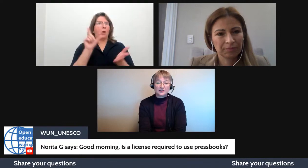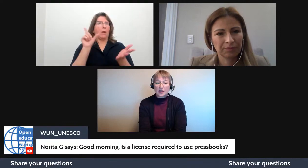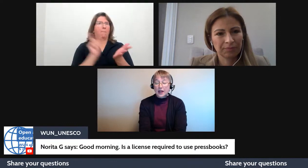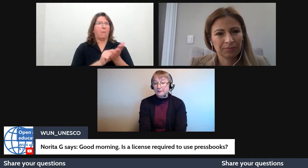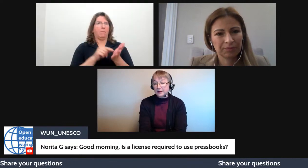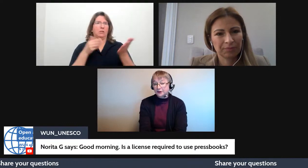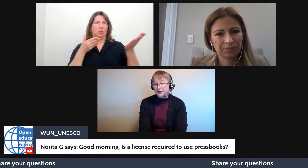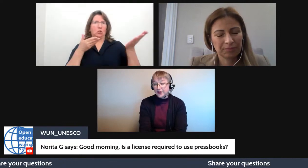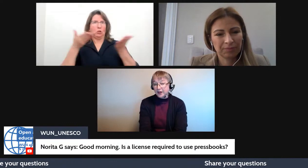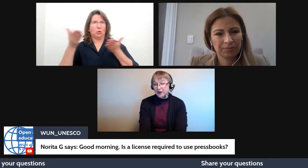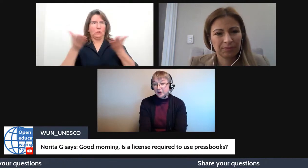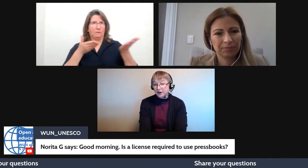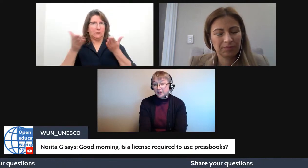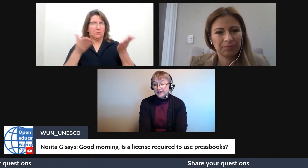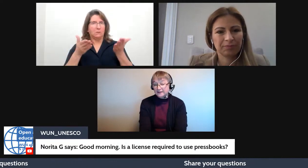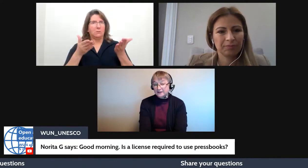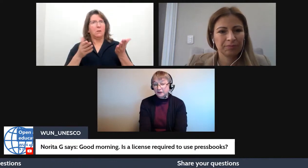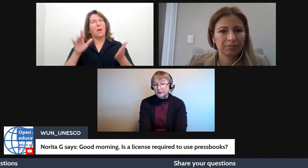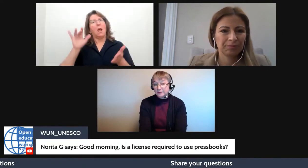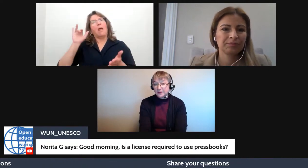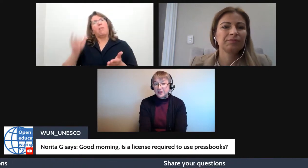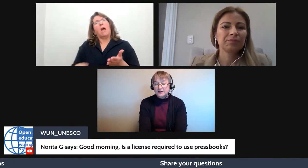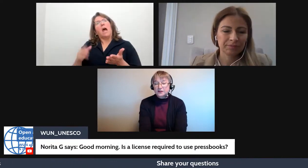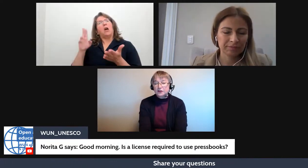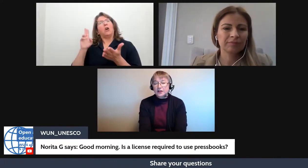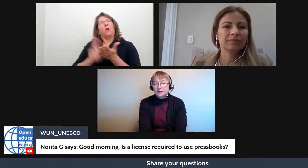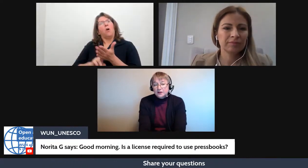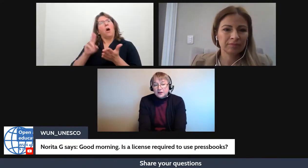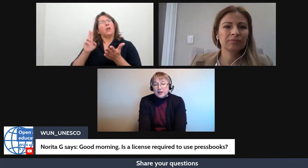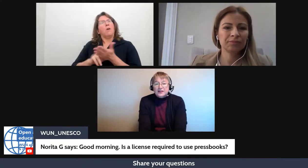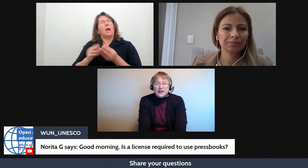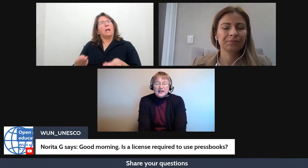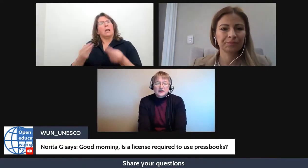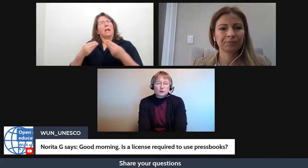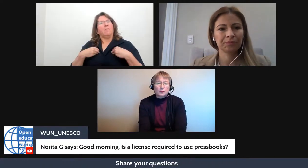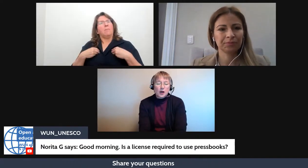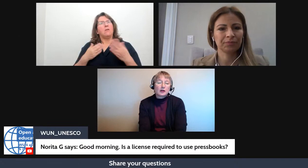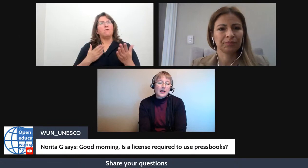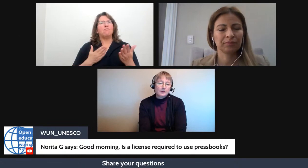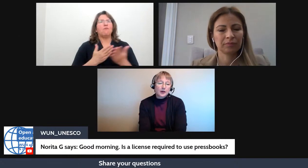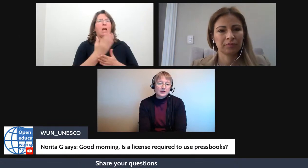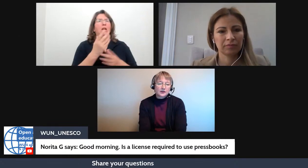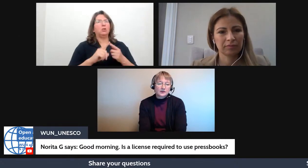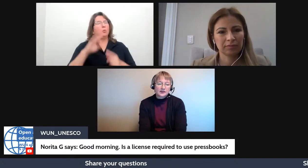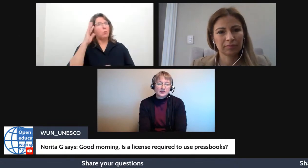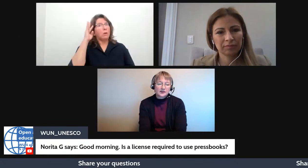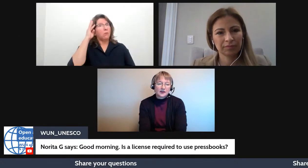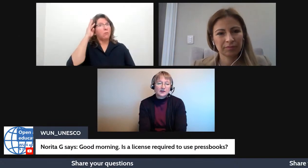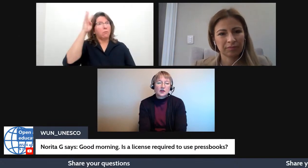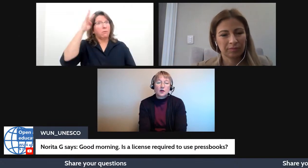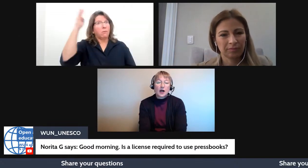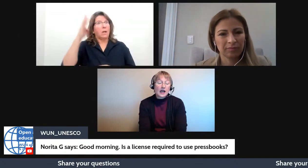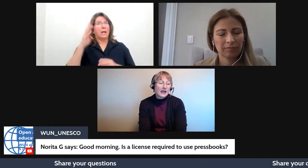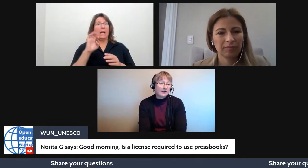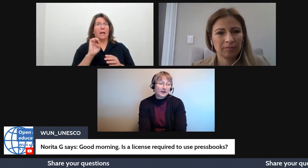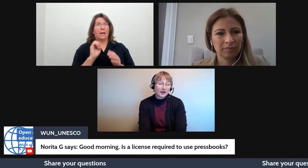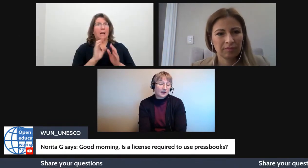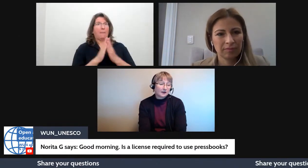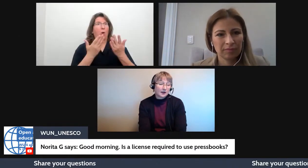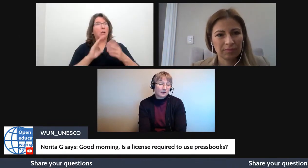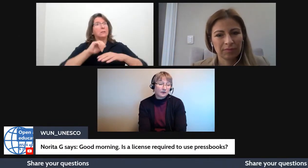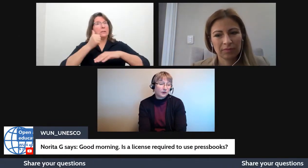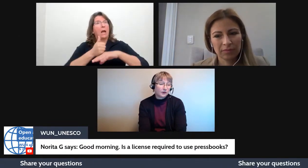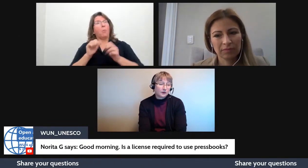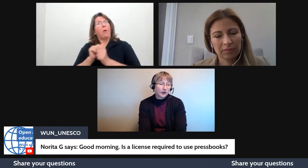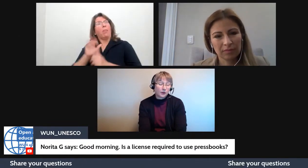I'm under their license agreement. So you can, and it's through our library services. So I have